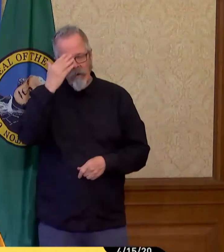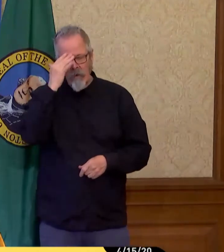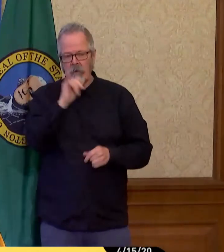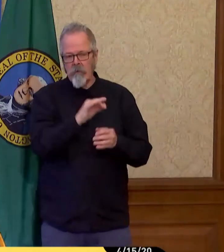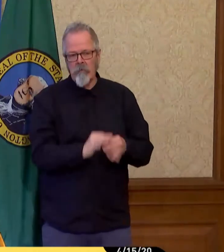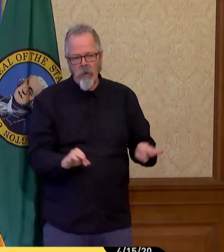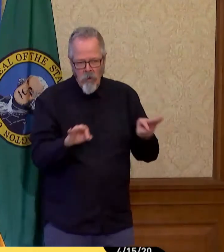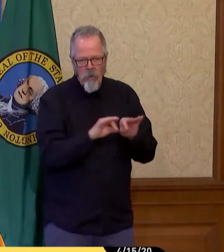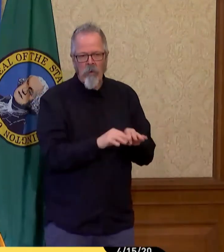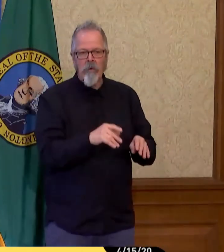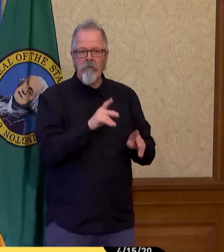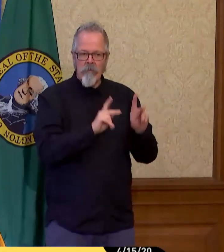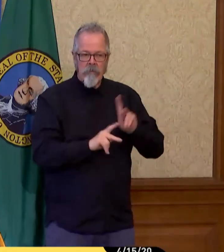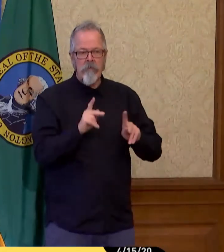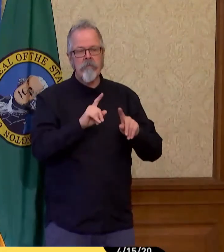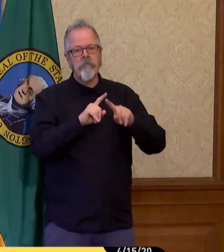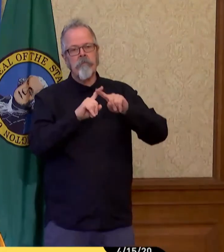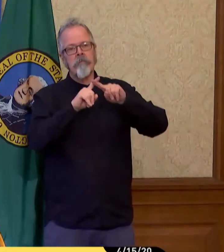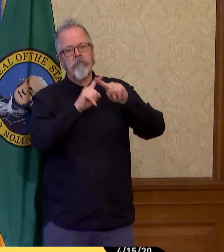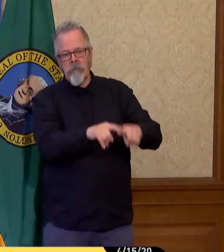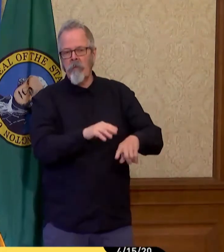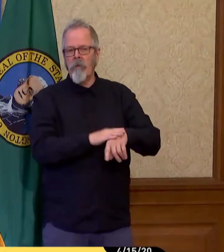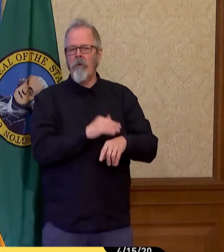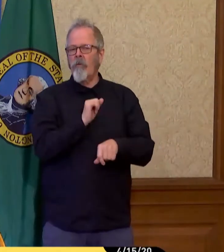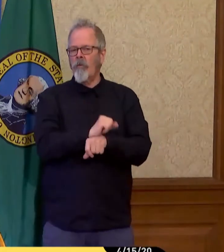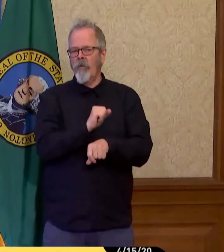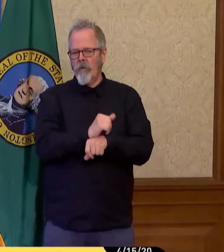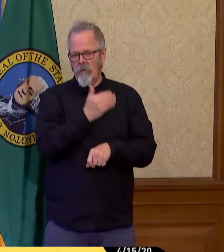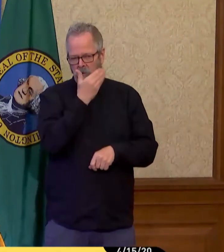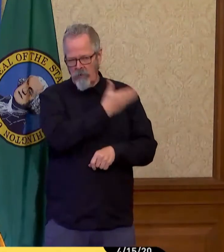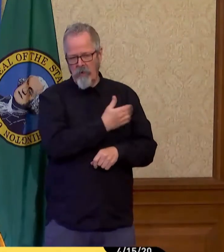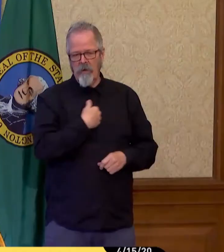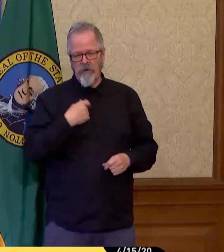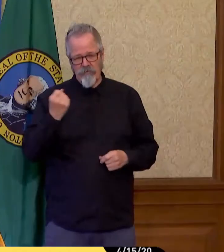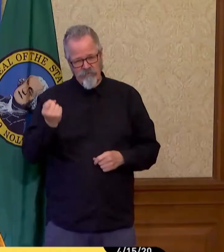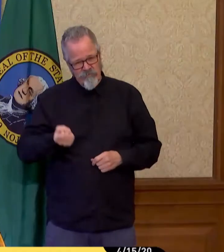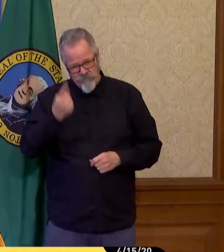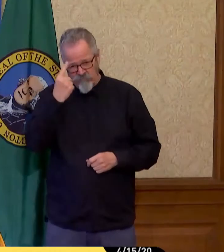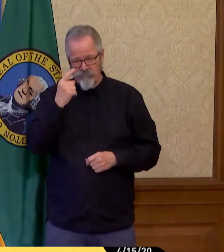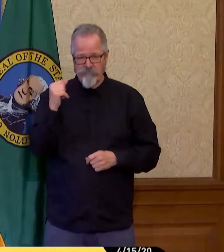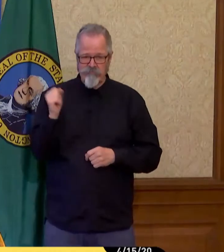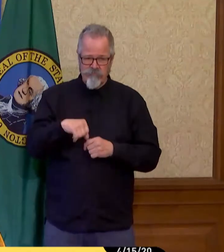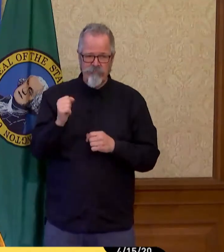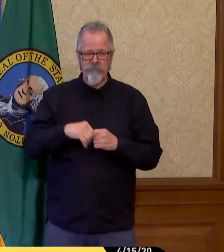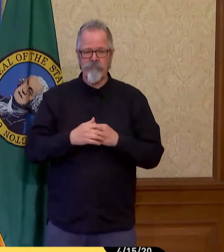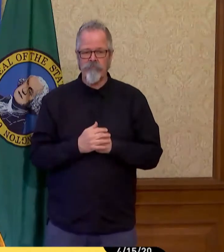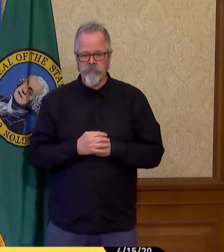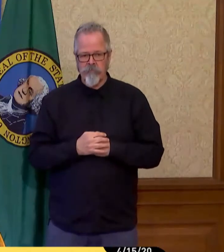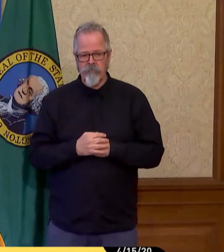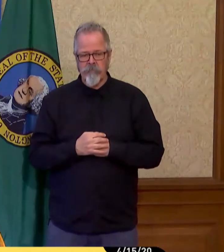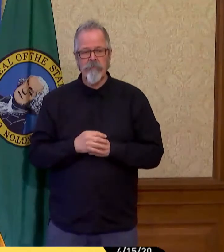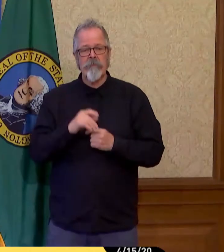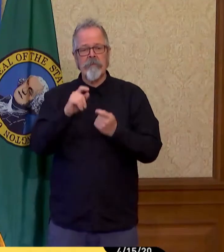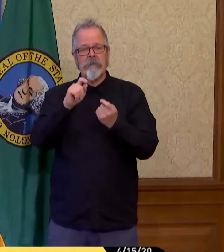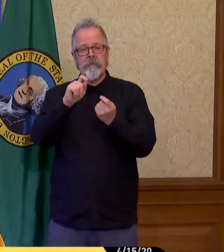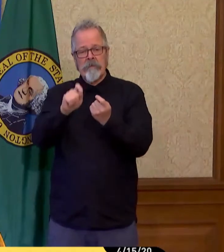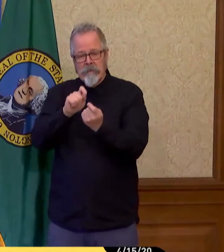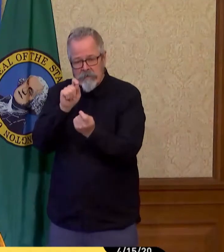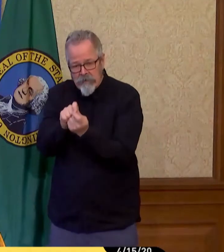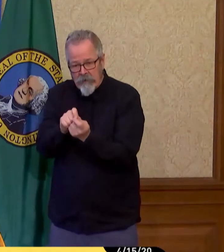maybe Keith asked the question about California and Oregon. Look, I in the last few days